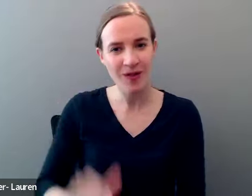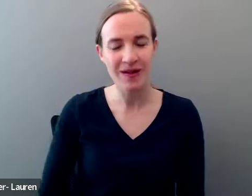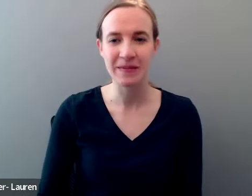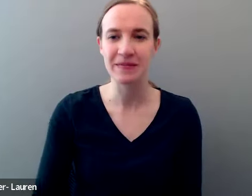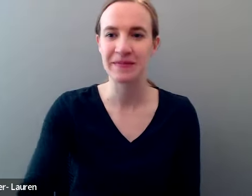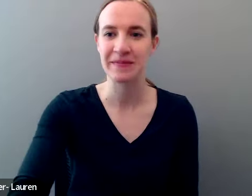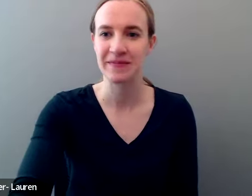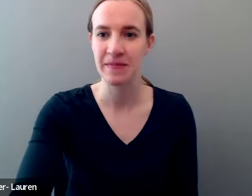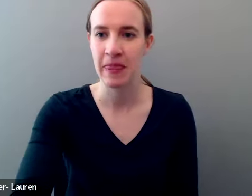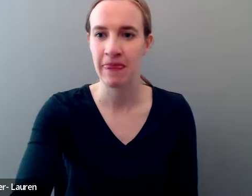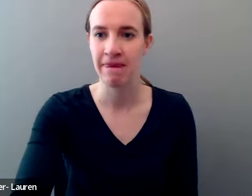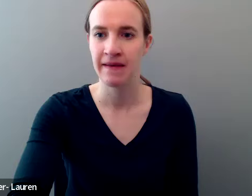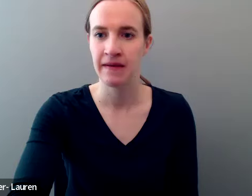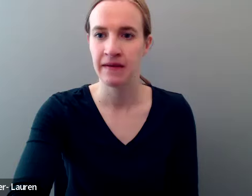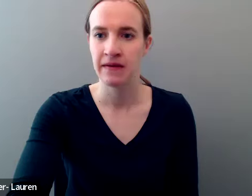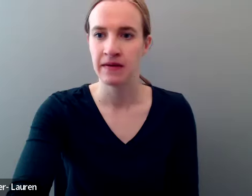All right.